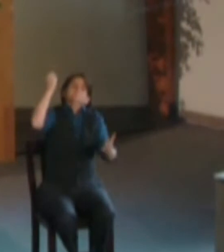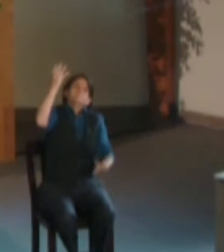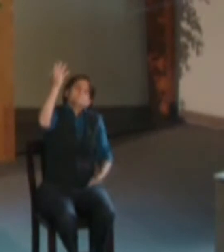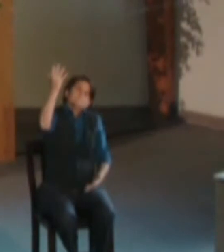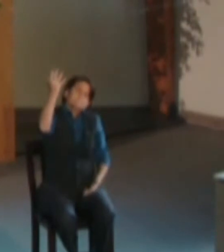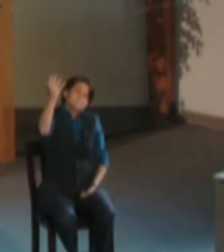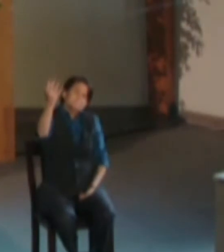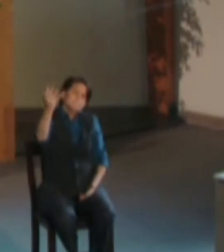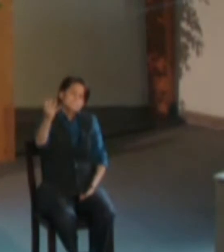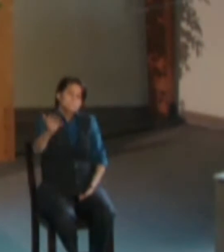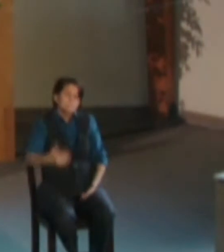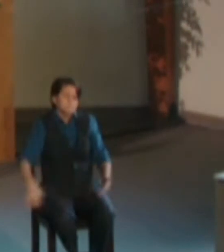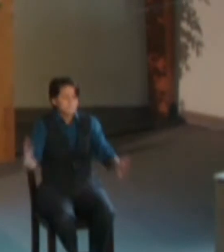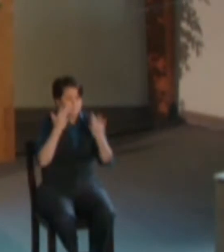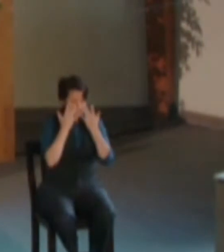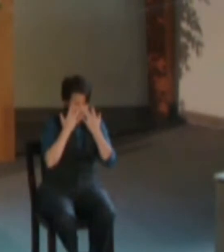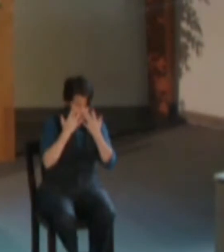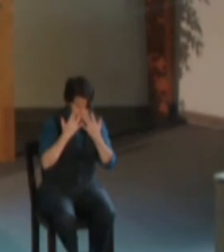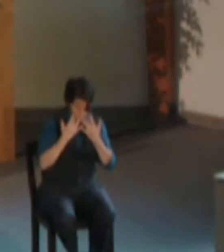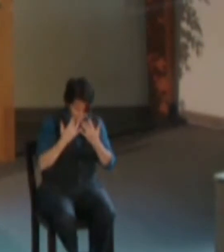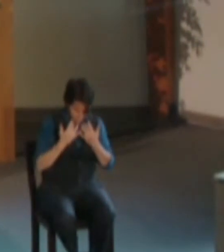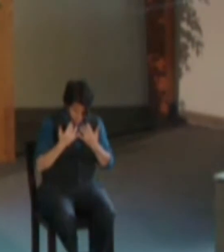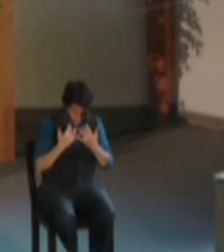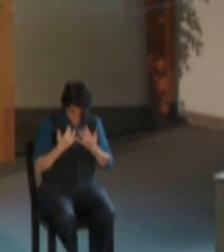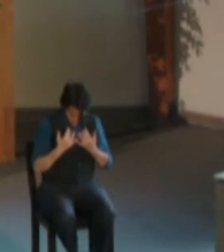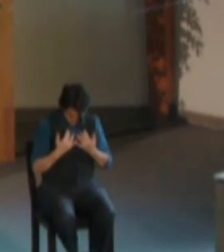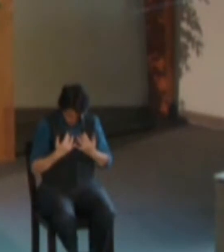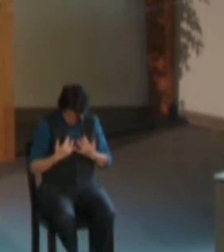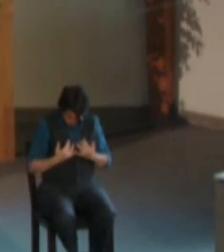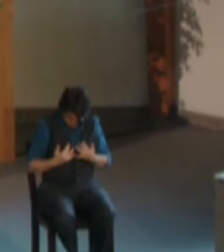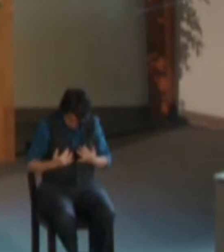praise. Where there's despair,